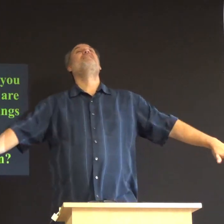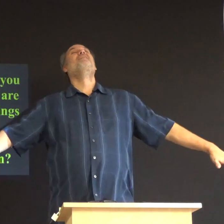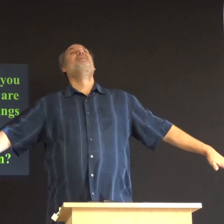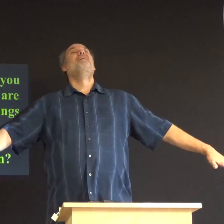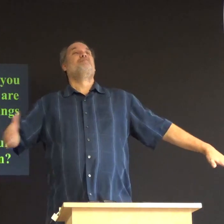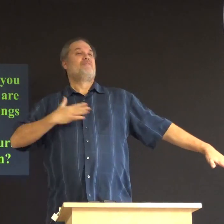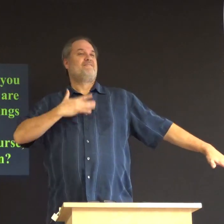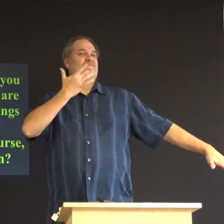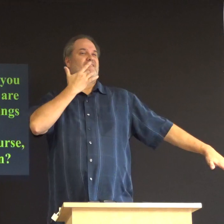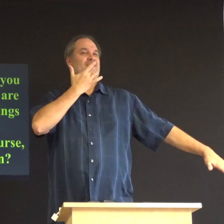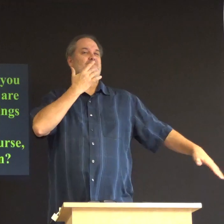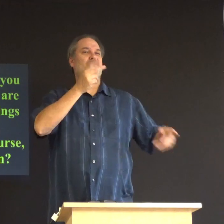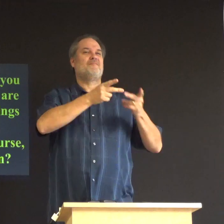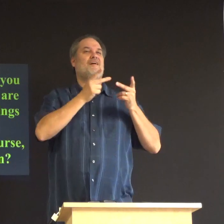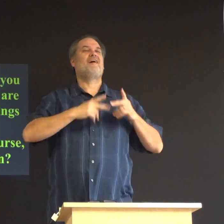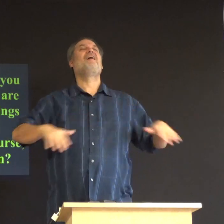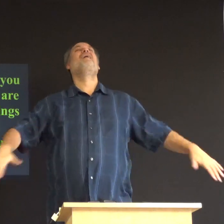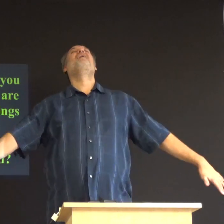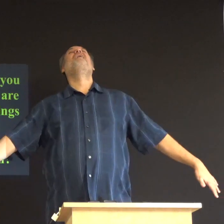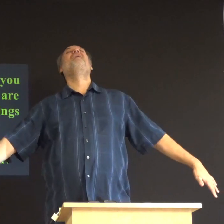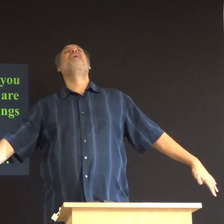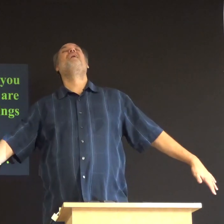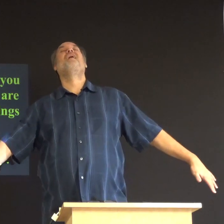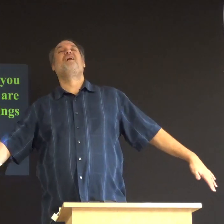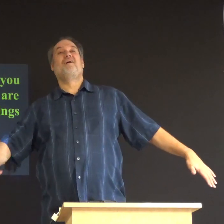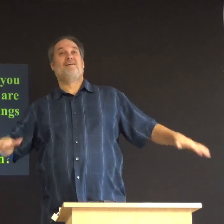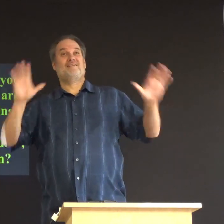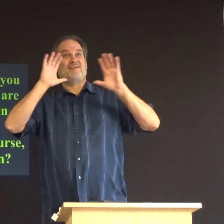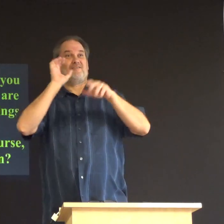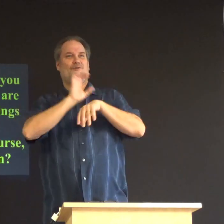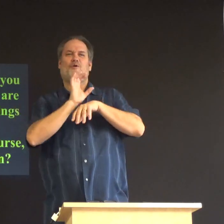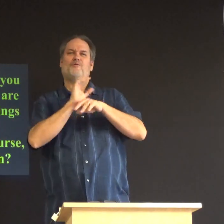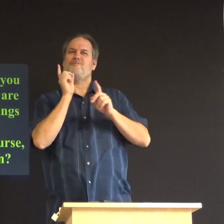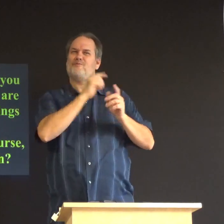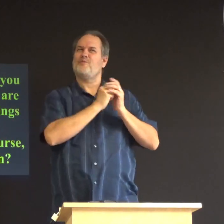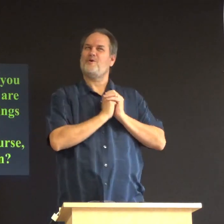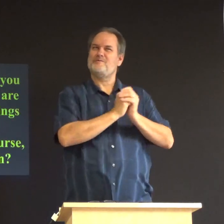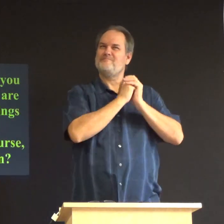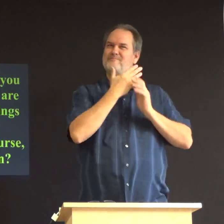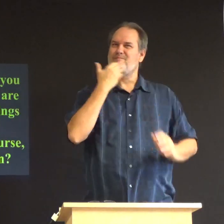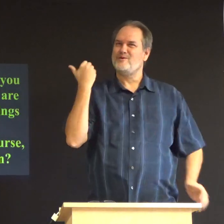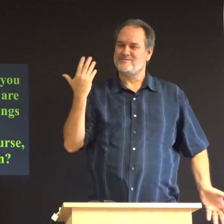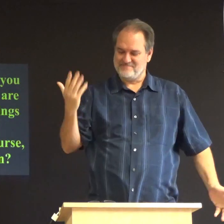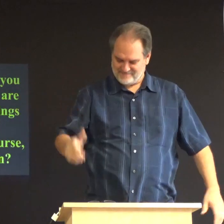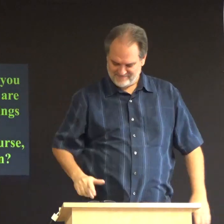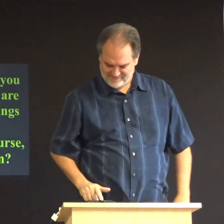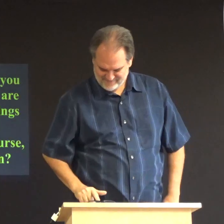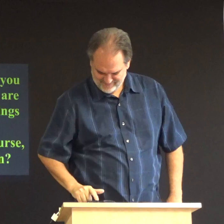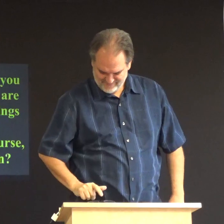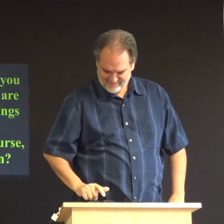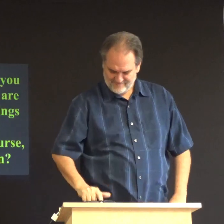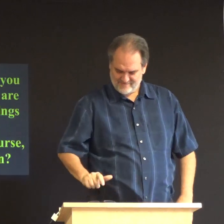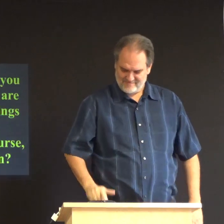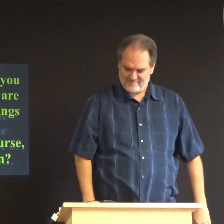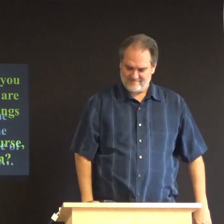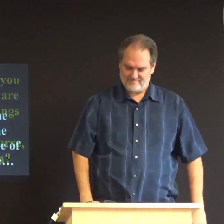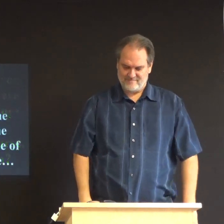Those who are out on the beach this morning. Oh, my favorite place to be. It's Sunday, go worship.